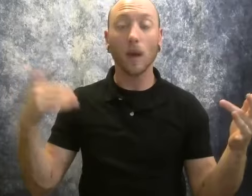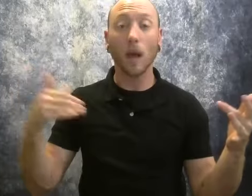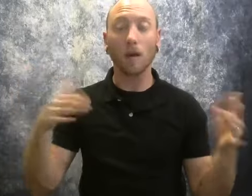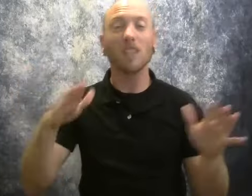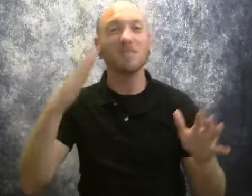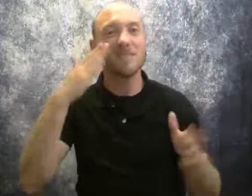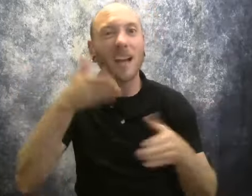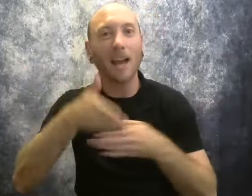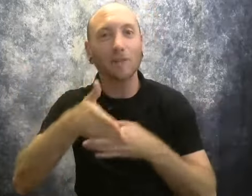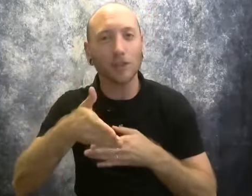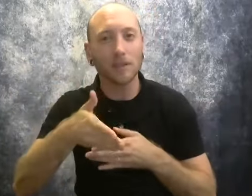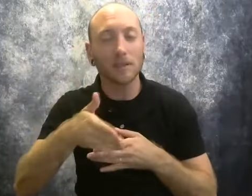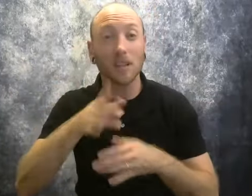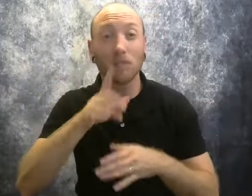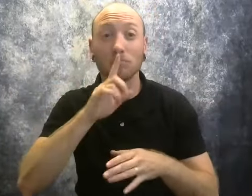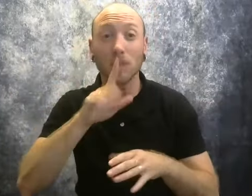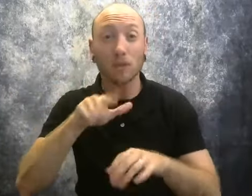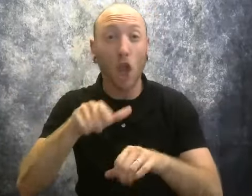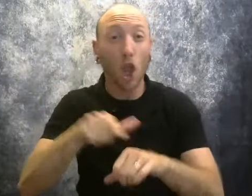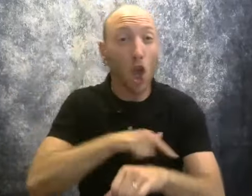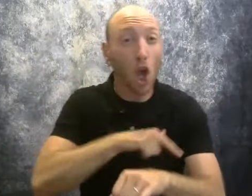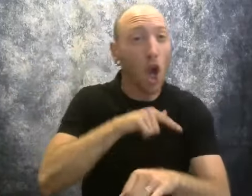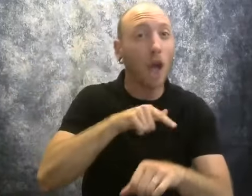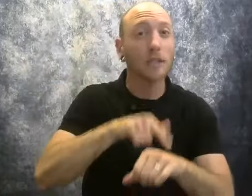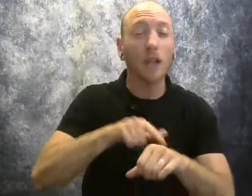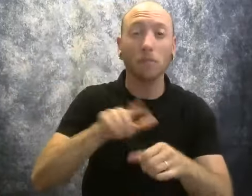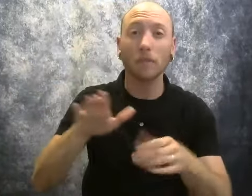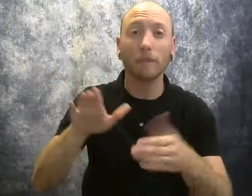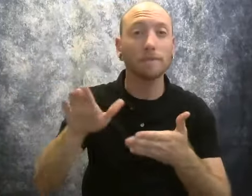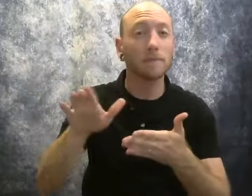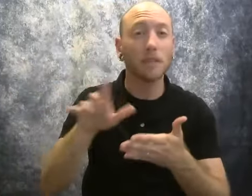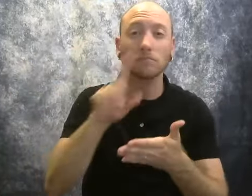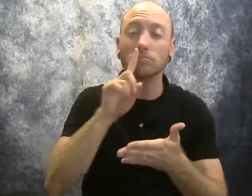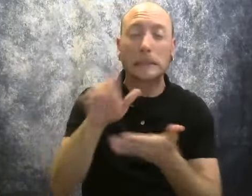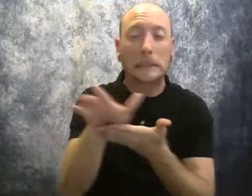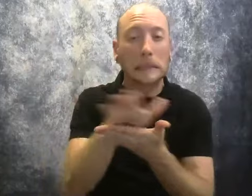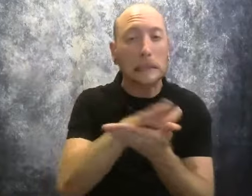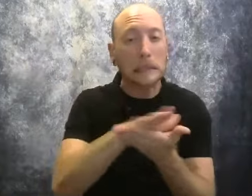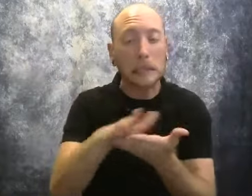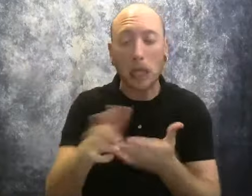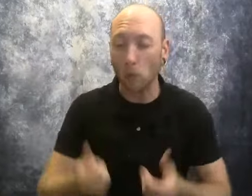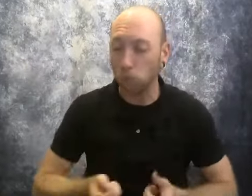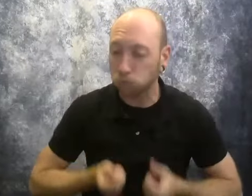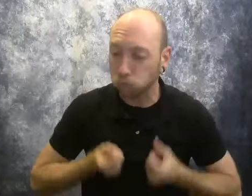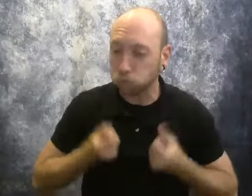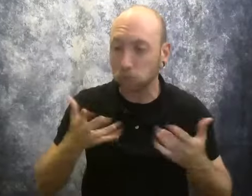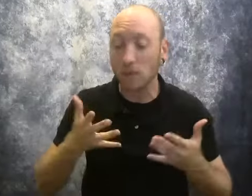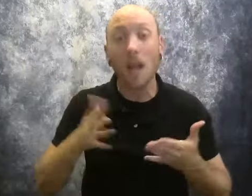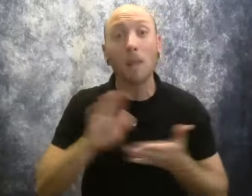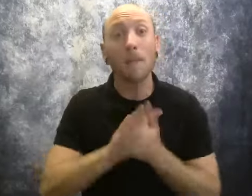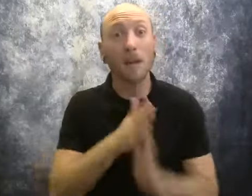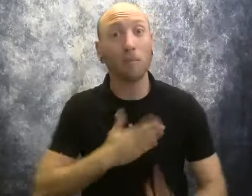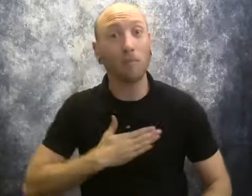It was magnificent on the other side of it. So it took that long to clear that debris, or for